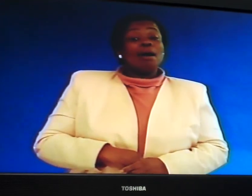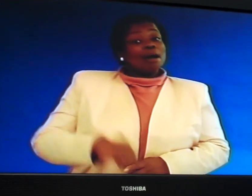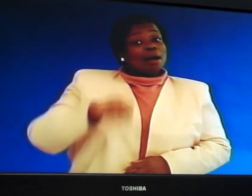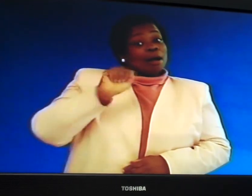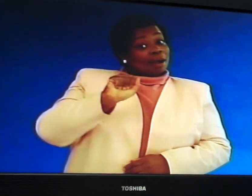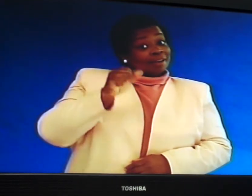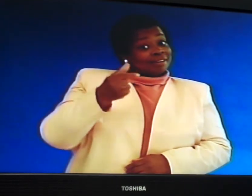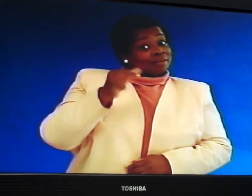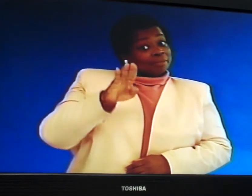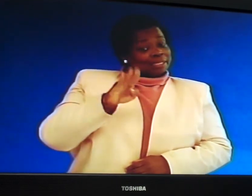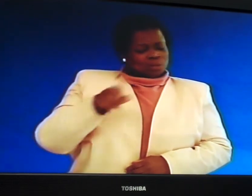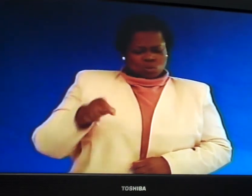invention.